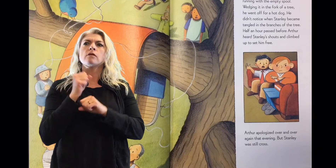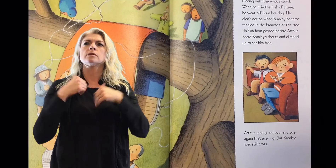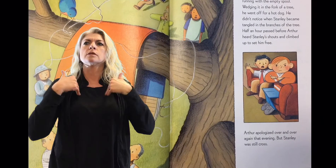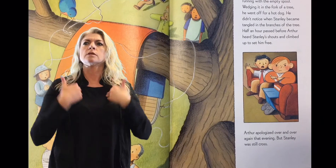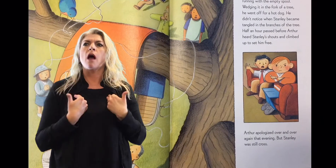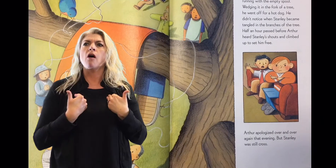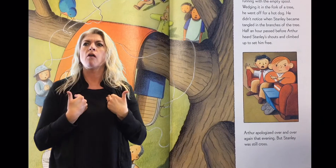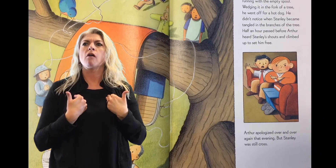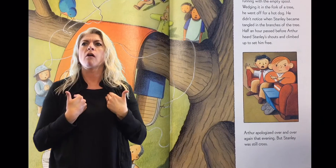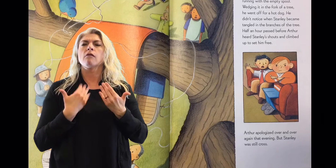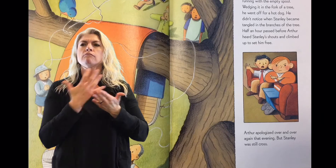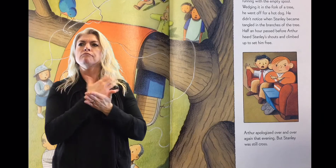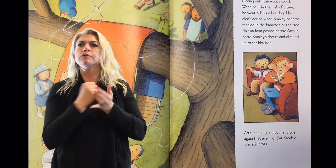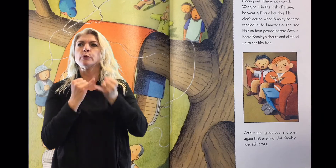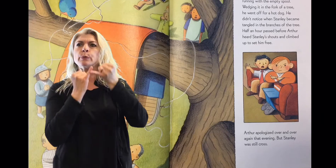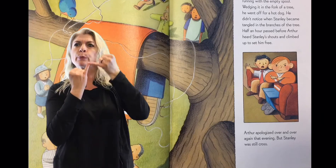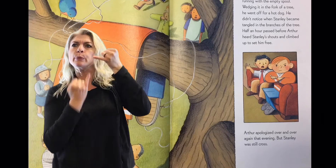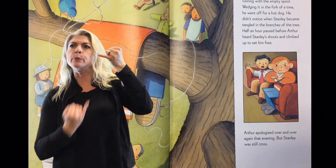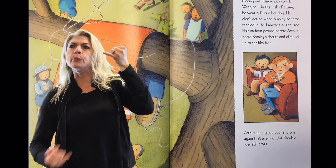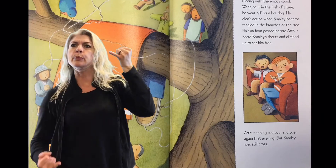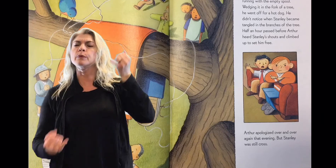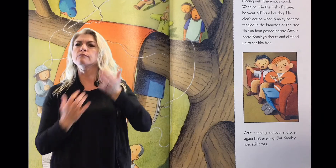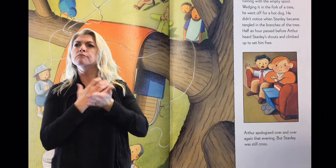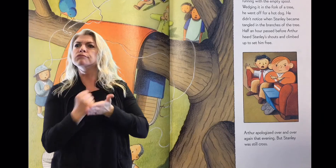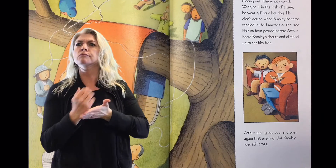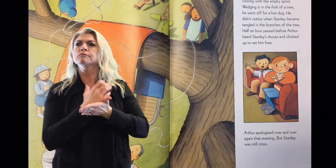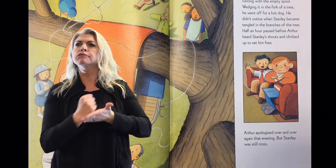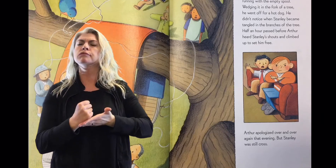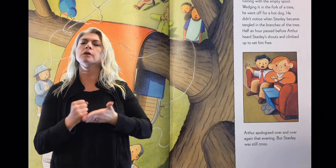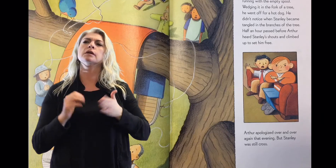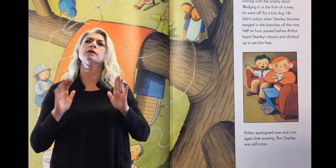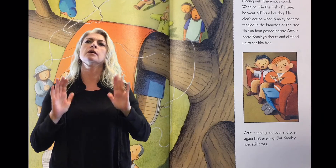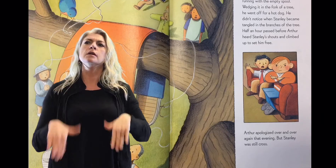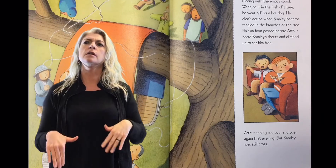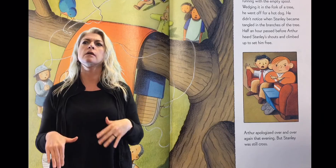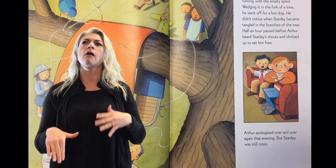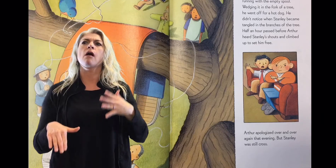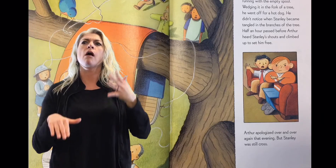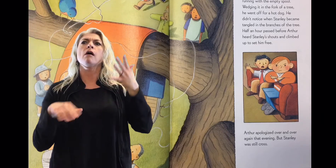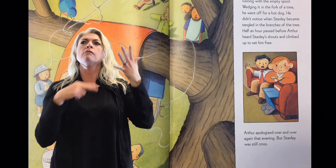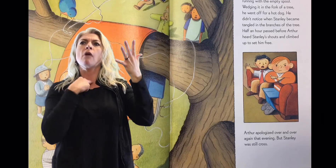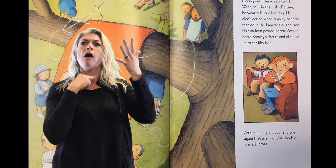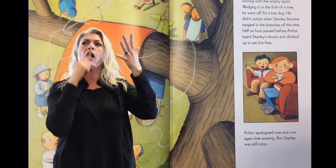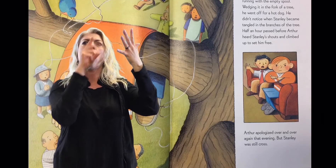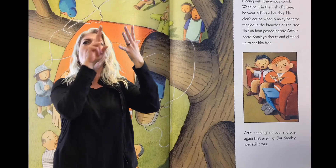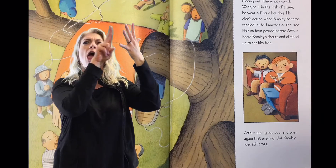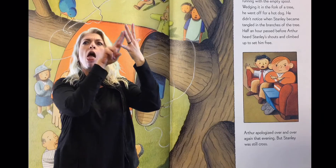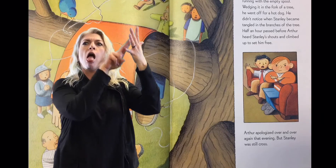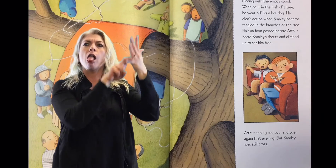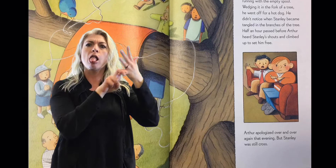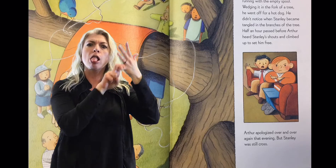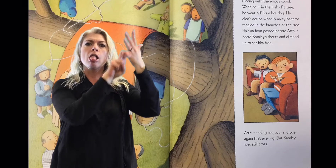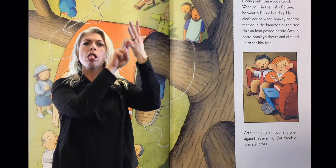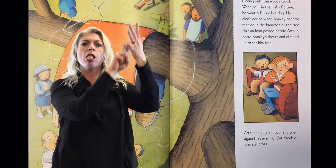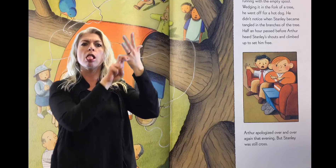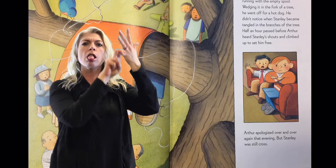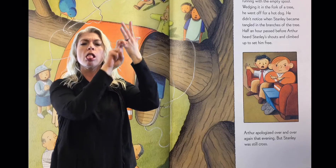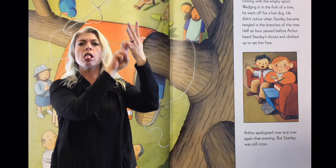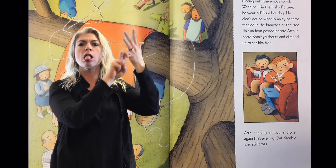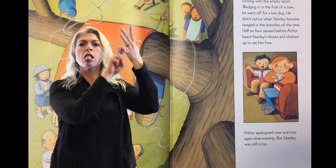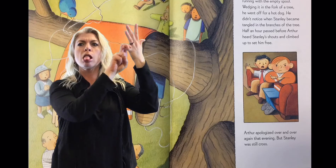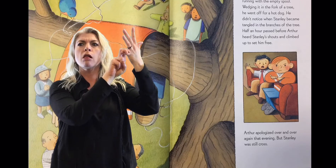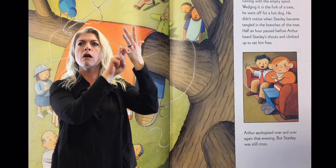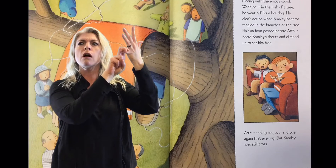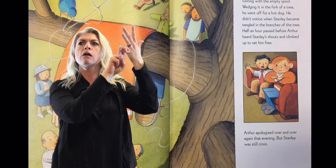But Arthur got tired of running with the empty spool. Wedging it in the fork of a tree,